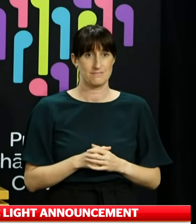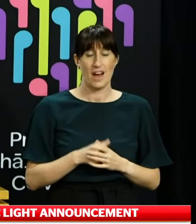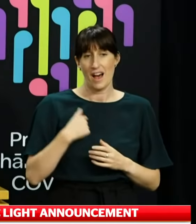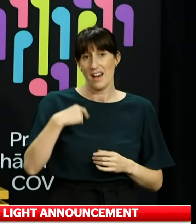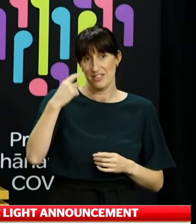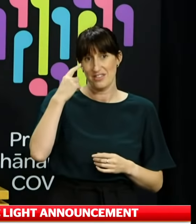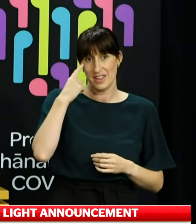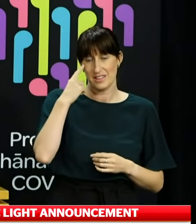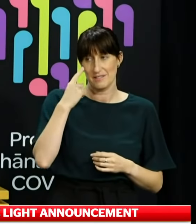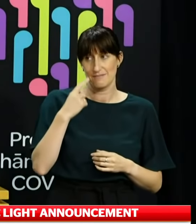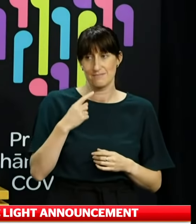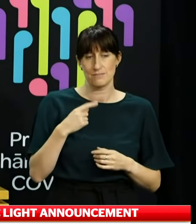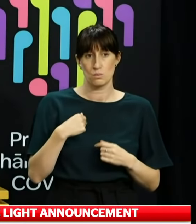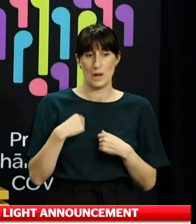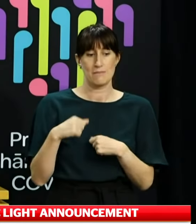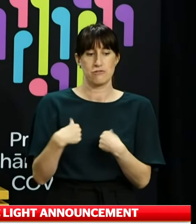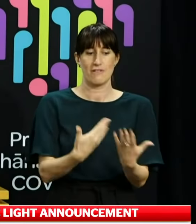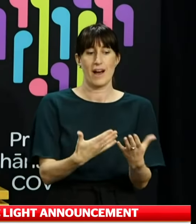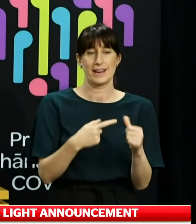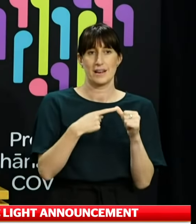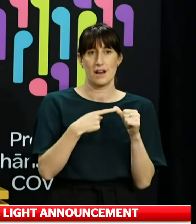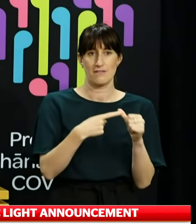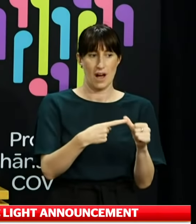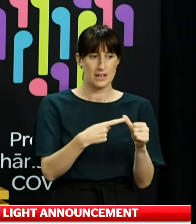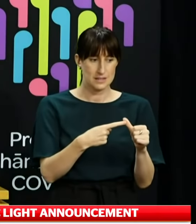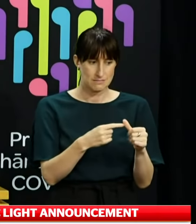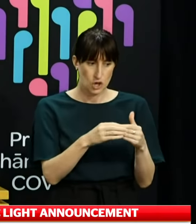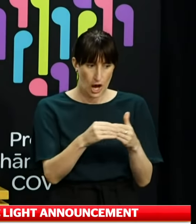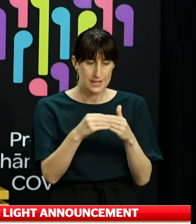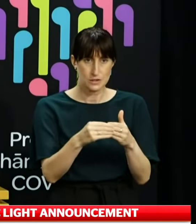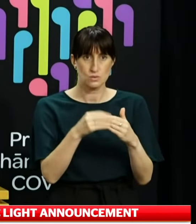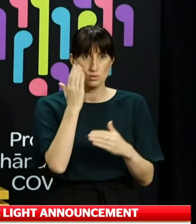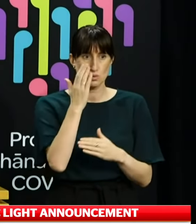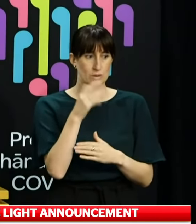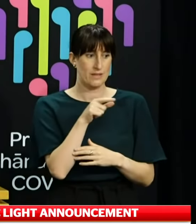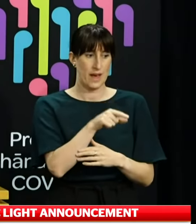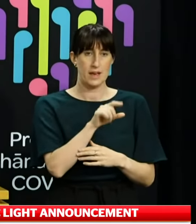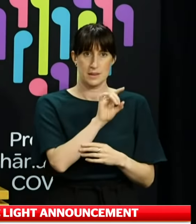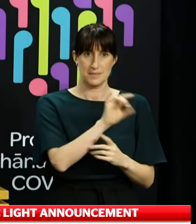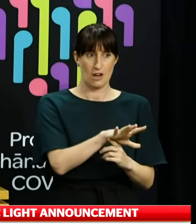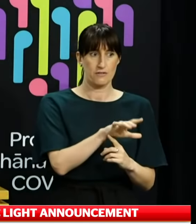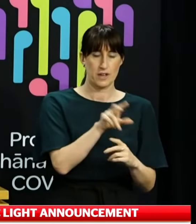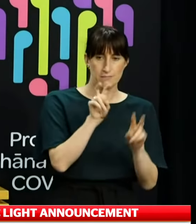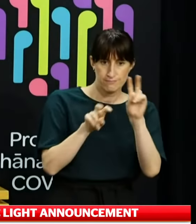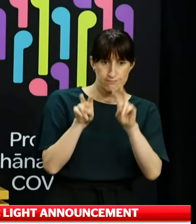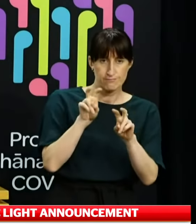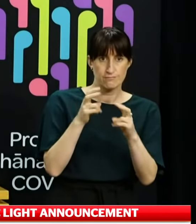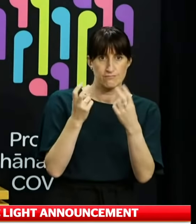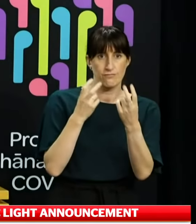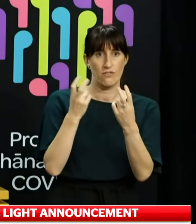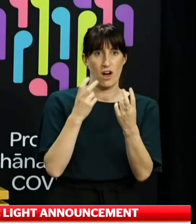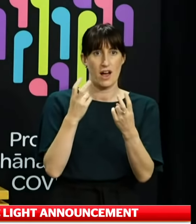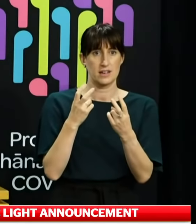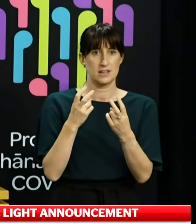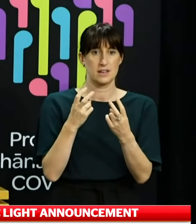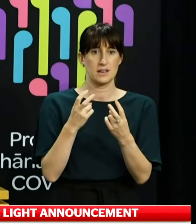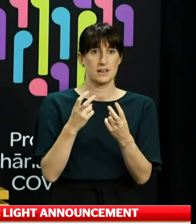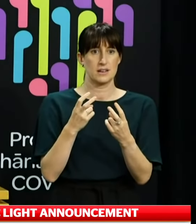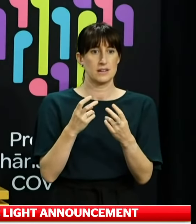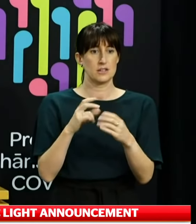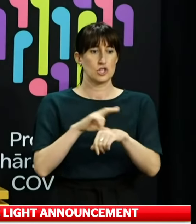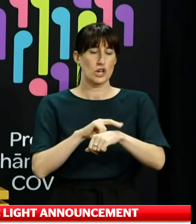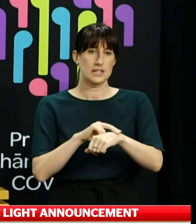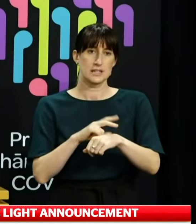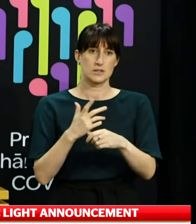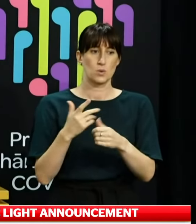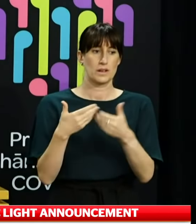I think we've provided guidance to them, and of course they have access to public health guidance as well, so that they can consider their particular circumstances